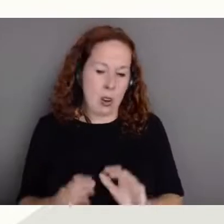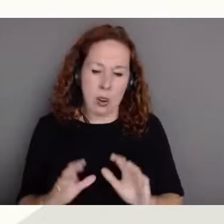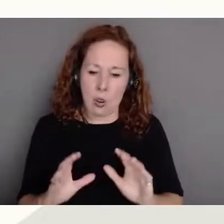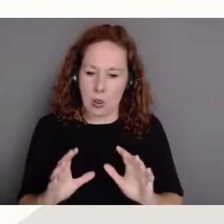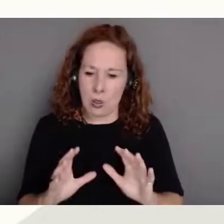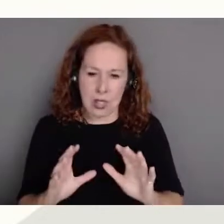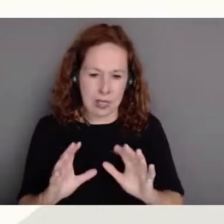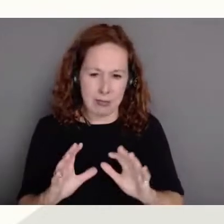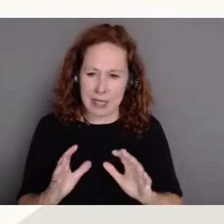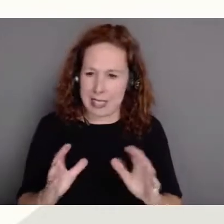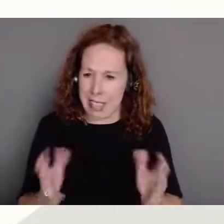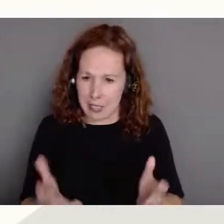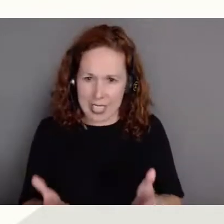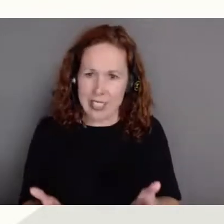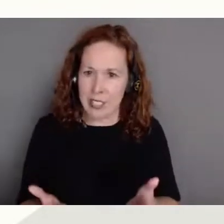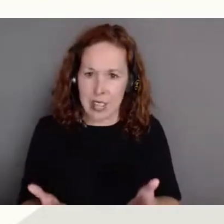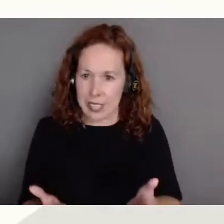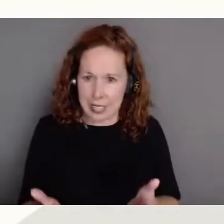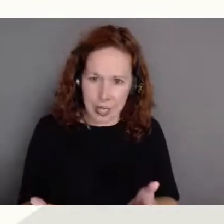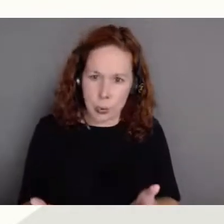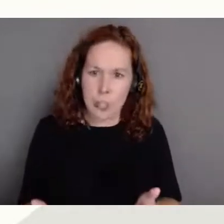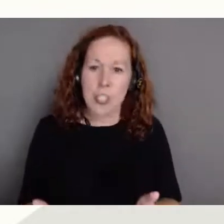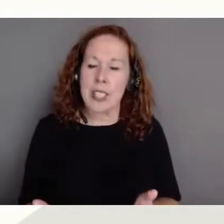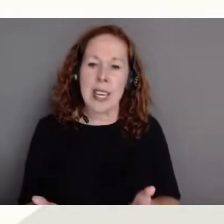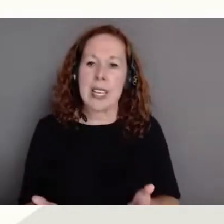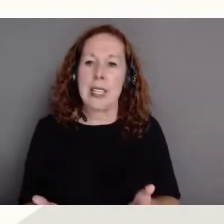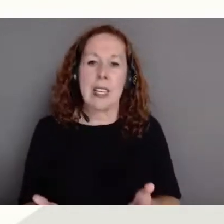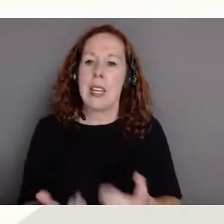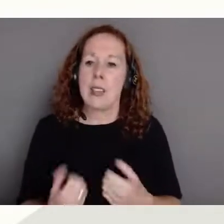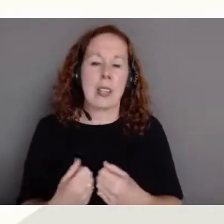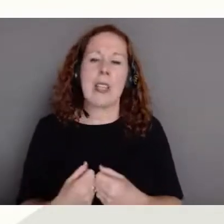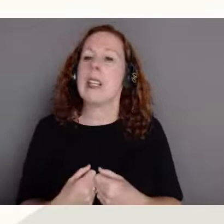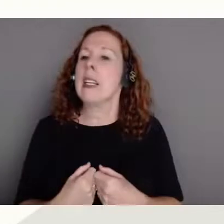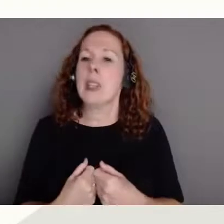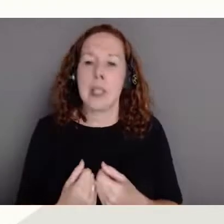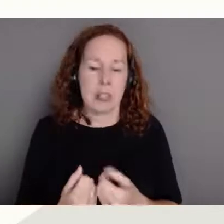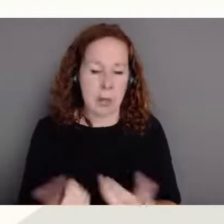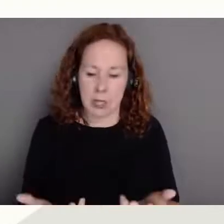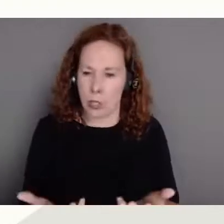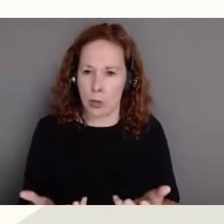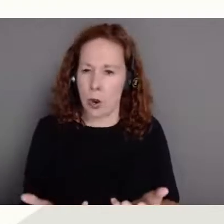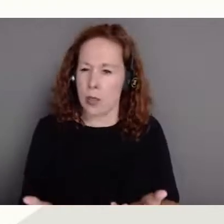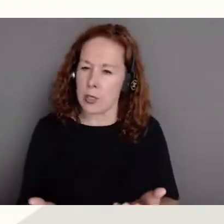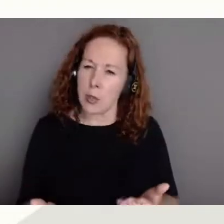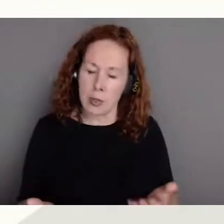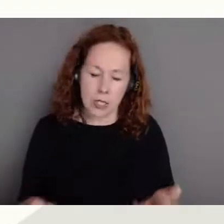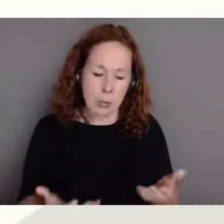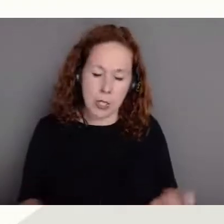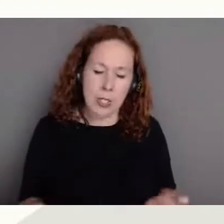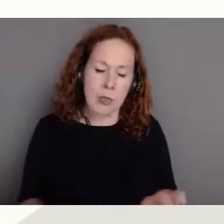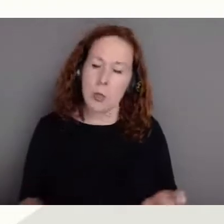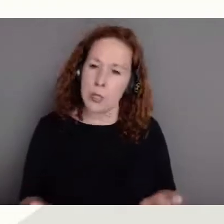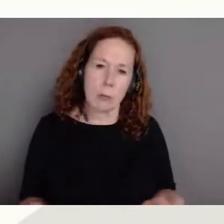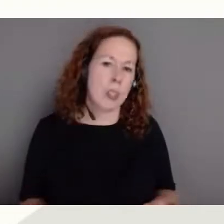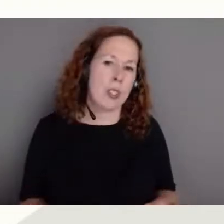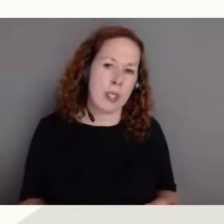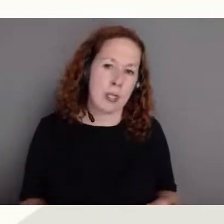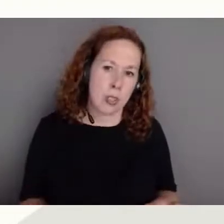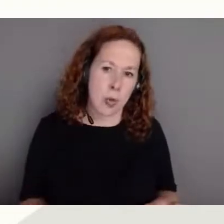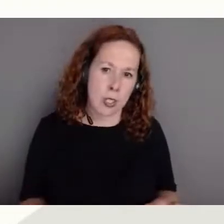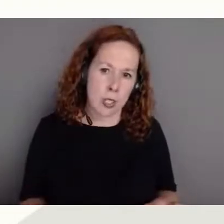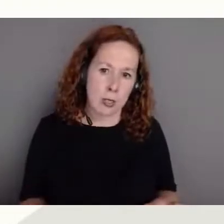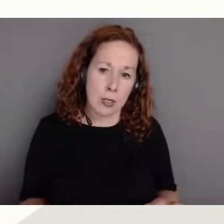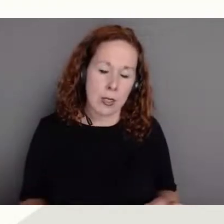have all the savviness of that language to get it the Mhm. clearest message across. So, especially in those